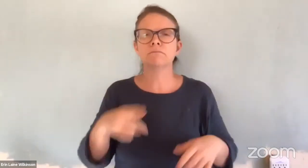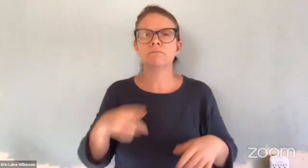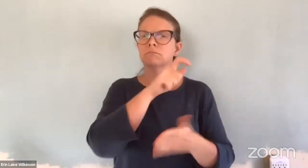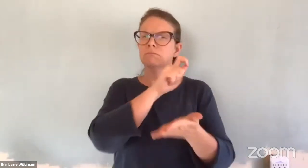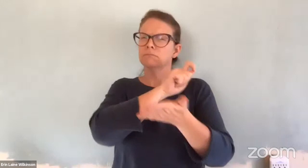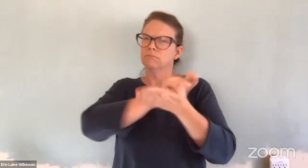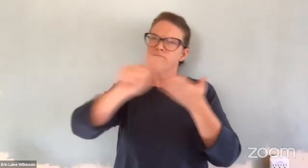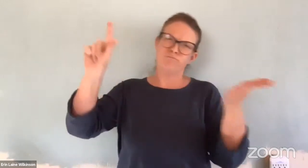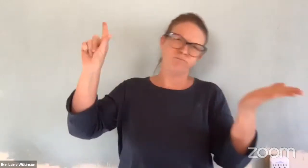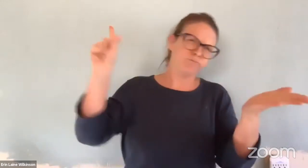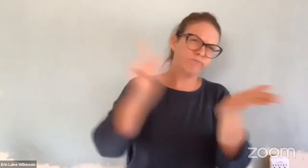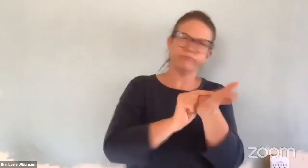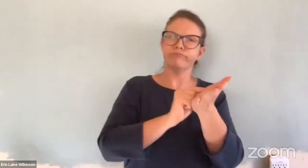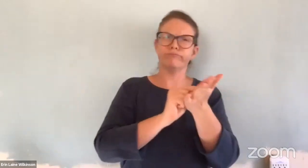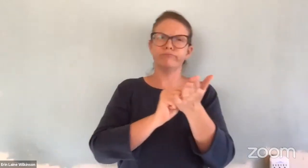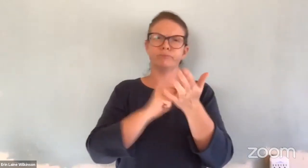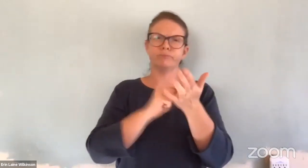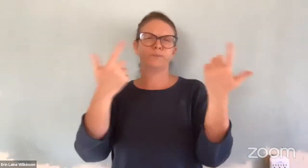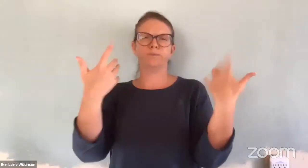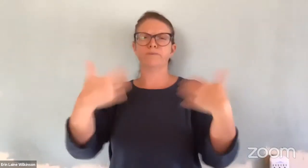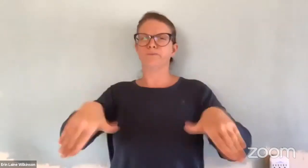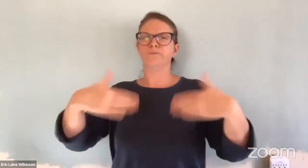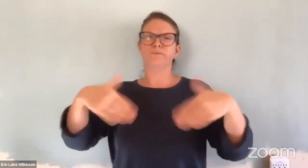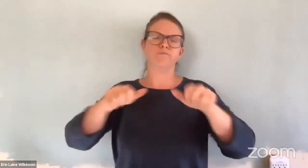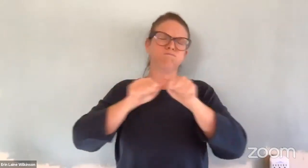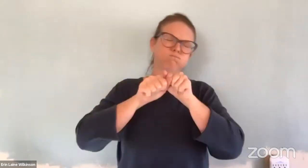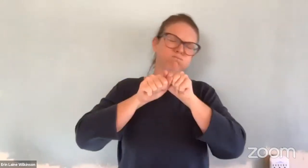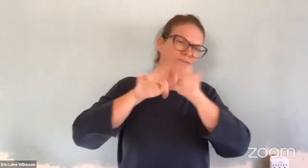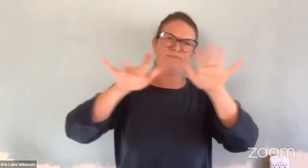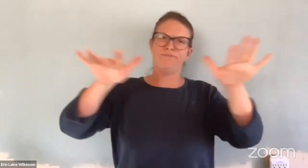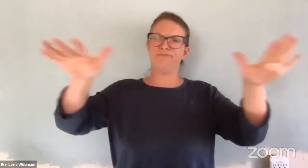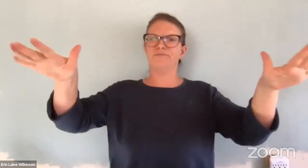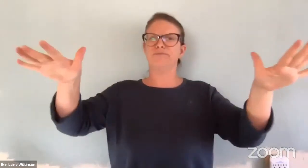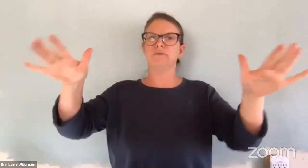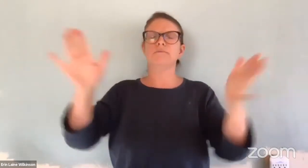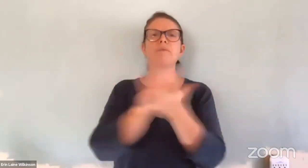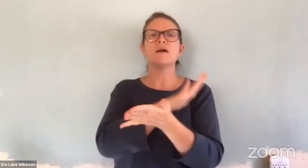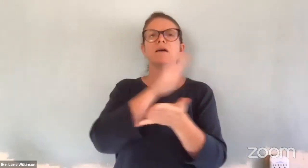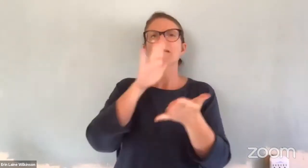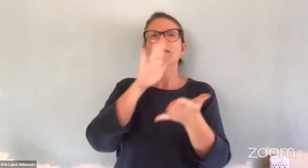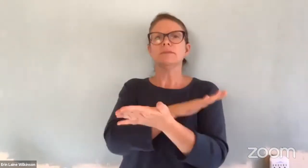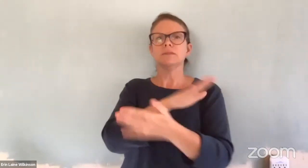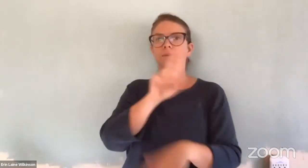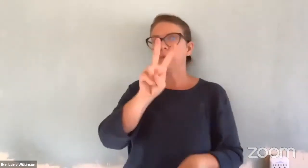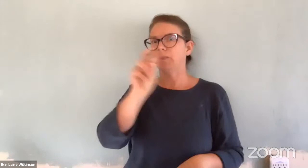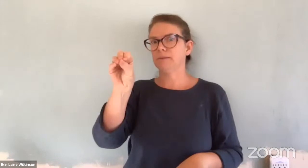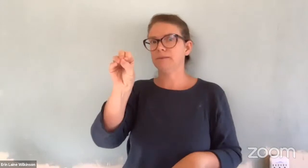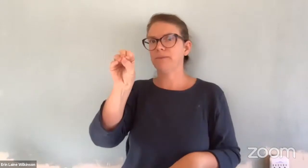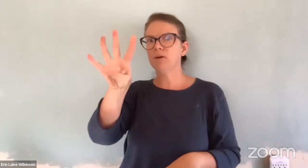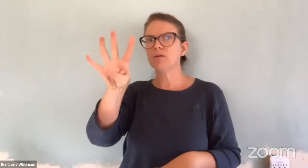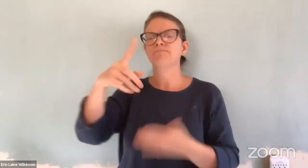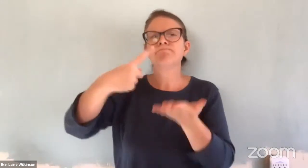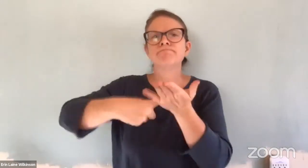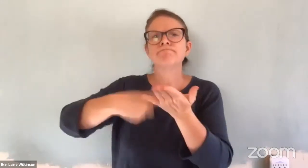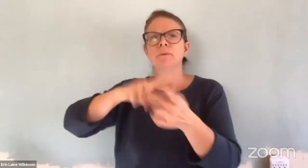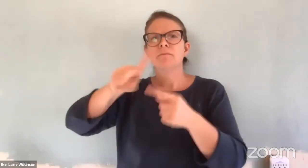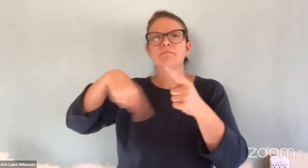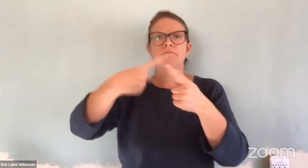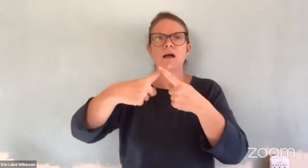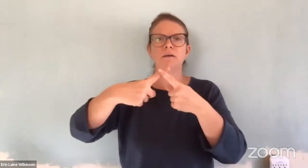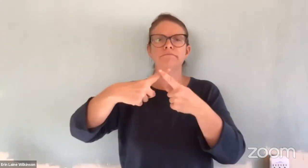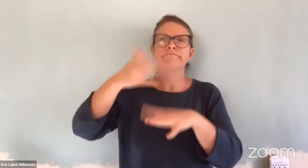Trevor is an Australian linguist, and he published a very widespread